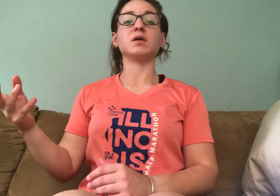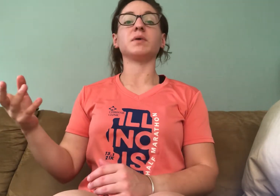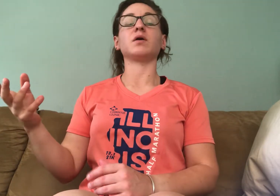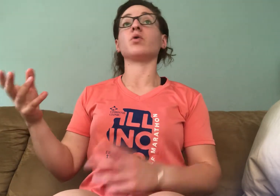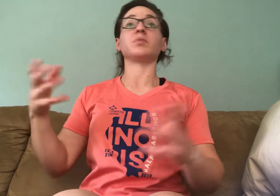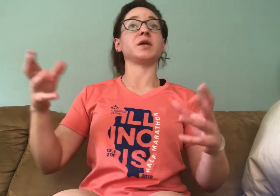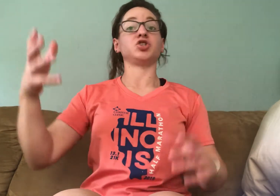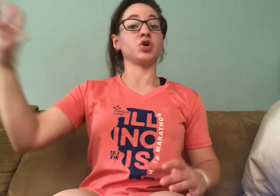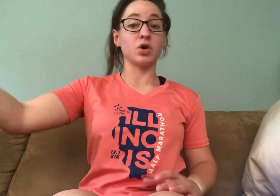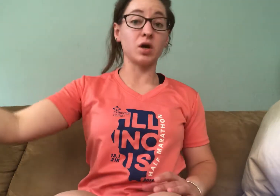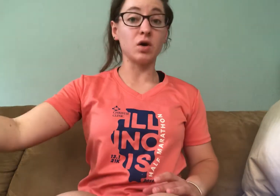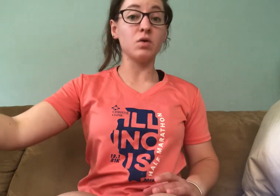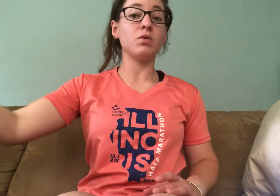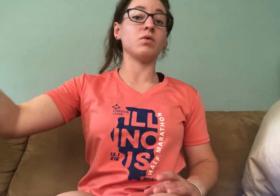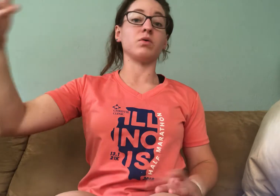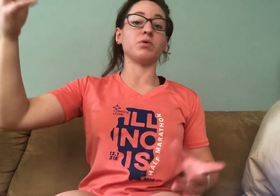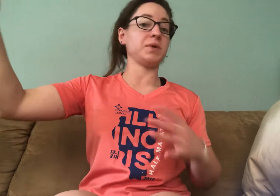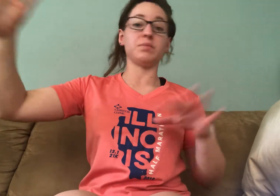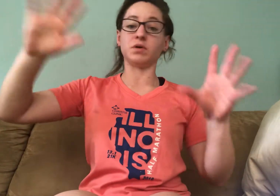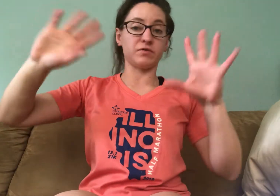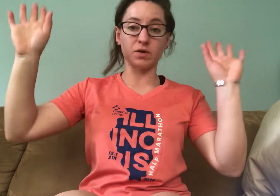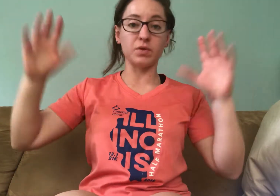about, or the place you're going to go, or where people are from, whatever.